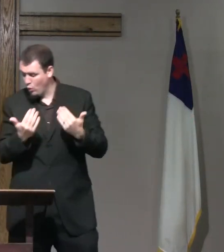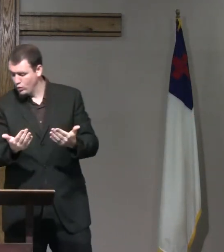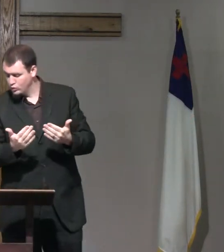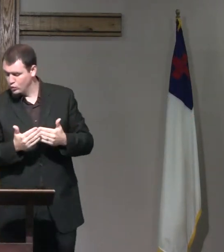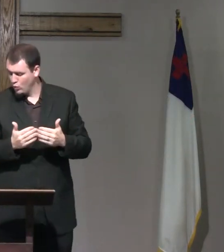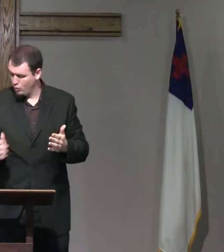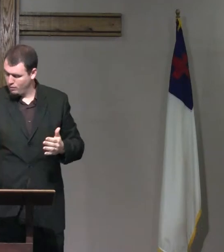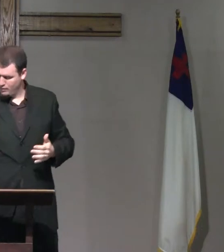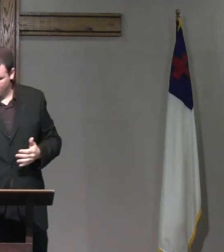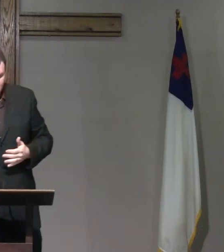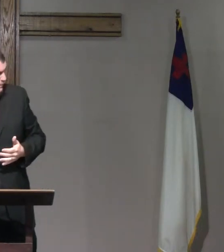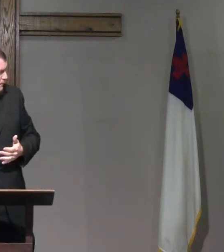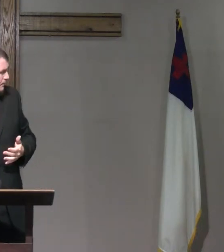this morning,